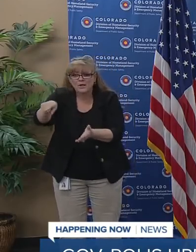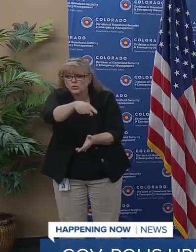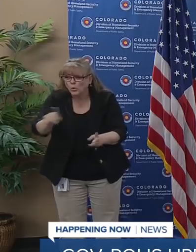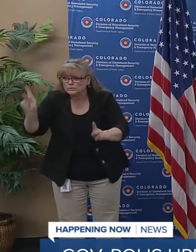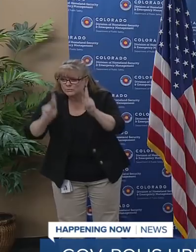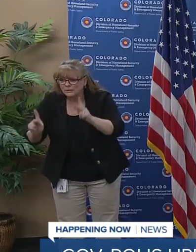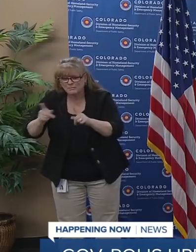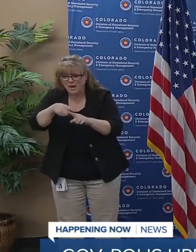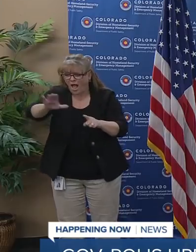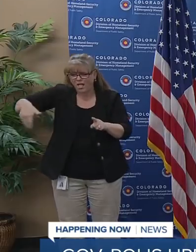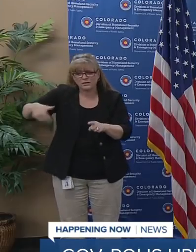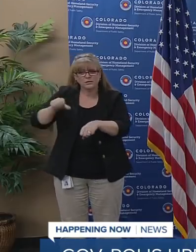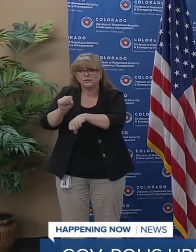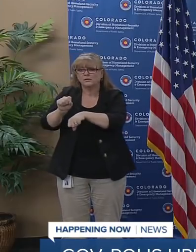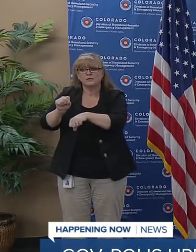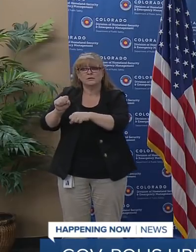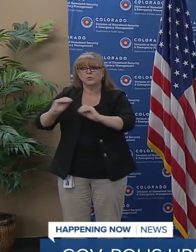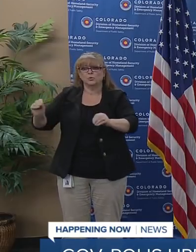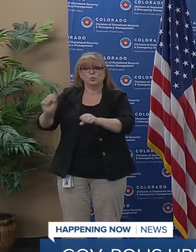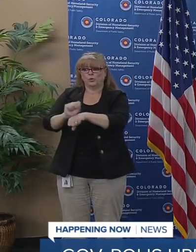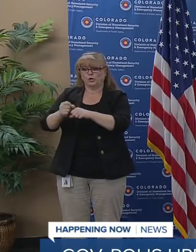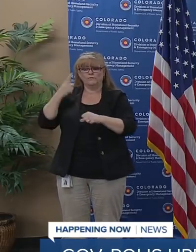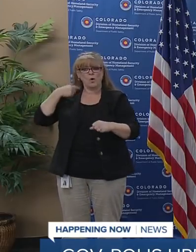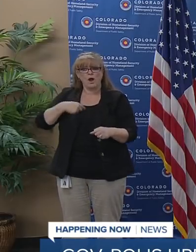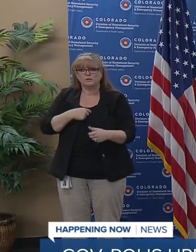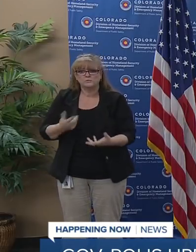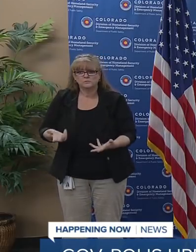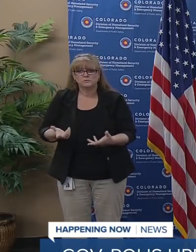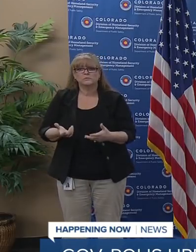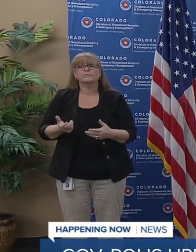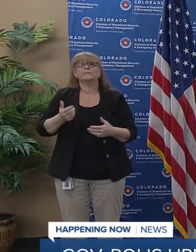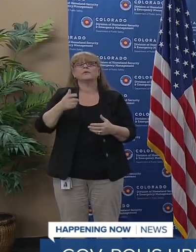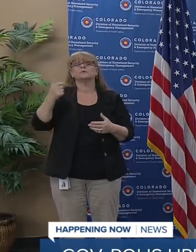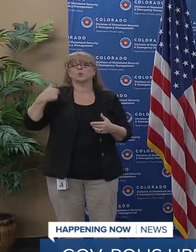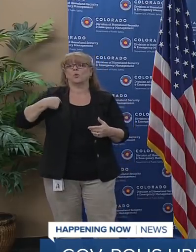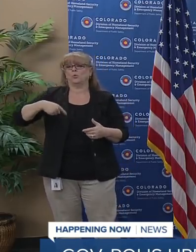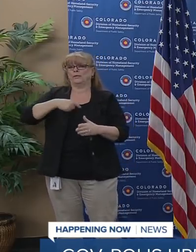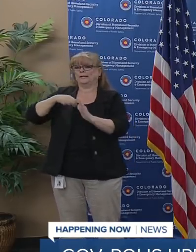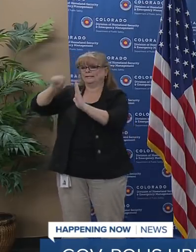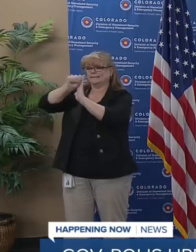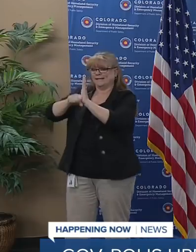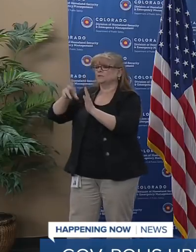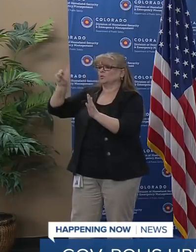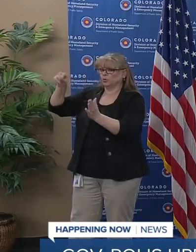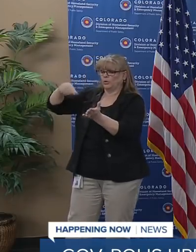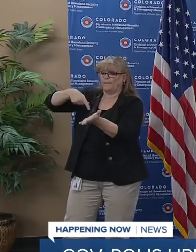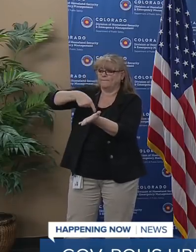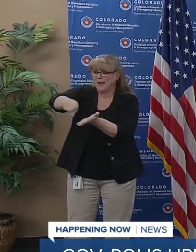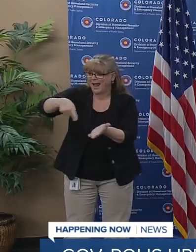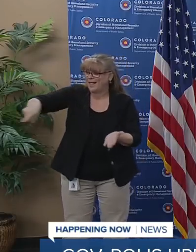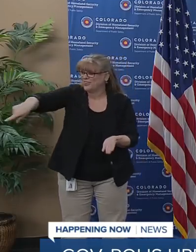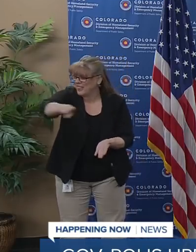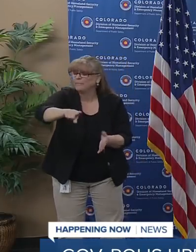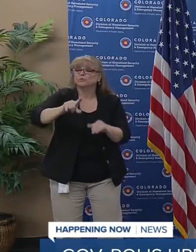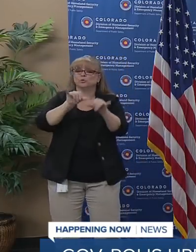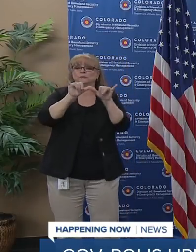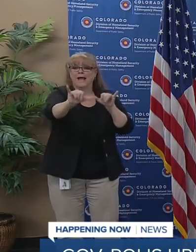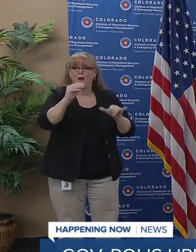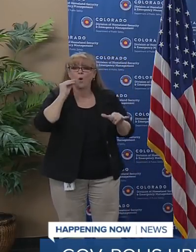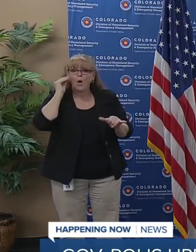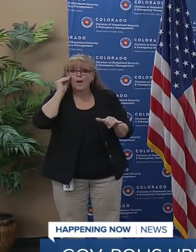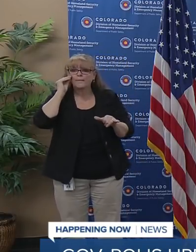employer. We have 30,000 employees. They're telecommuting. Of course, we're continuing to pay them. Many large companies have figured this out. Some haven't. I hope they will. But what do